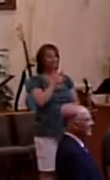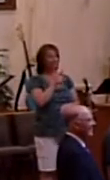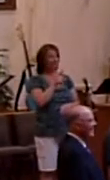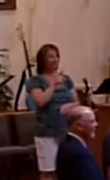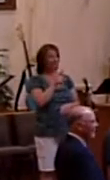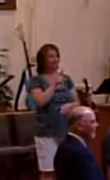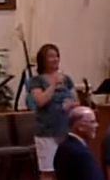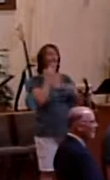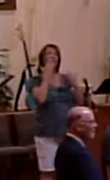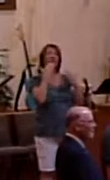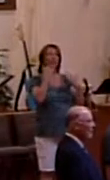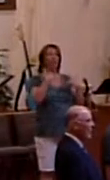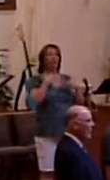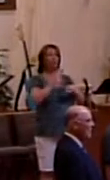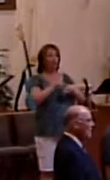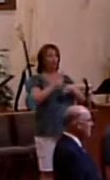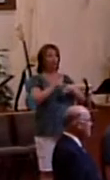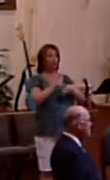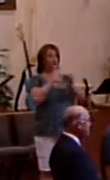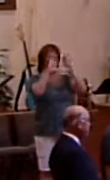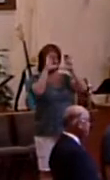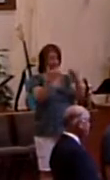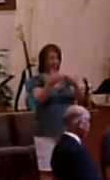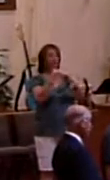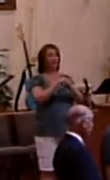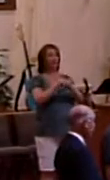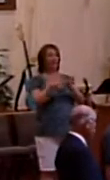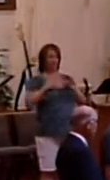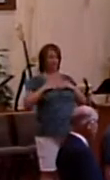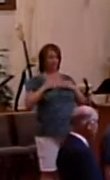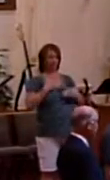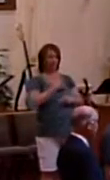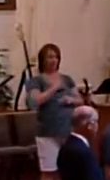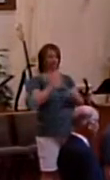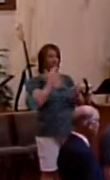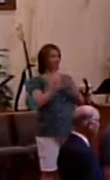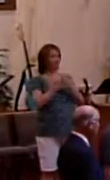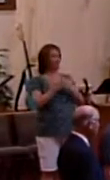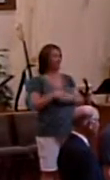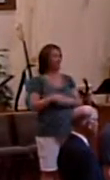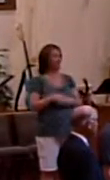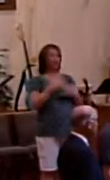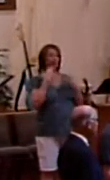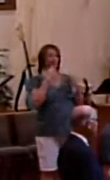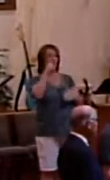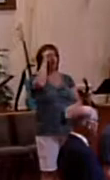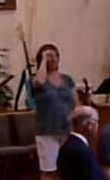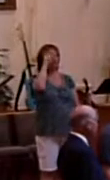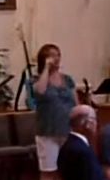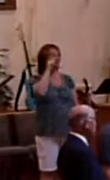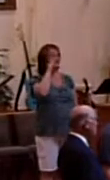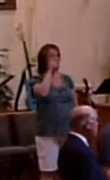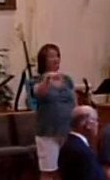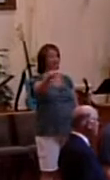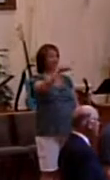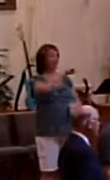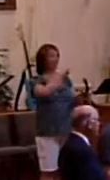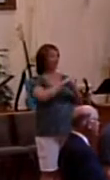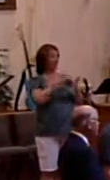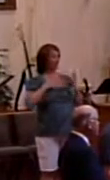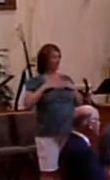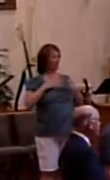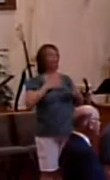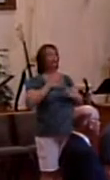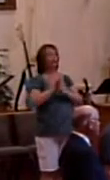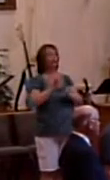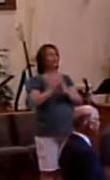we are definitely just thankful to have a church body that receives us so well. I'm thankful to have teenagers that receive my